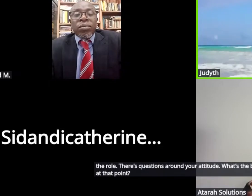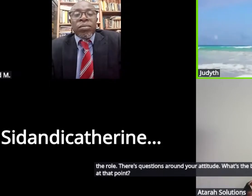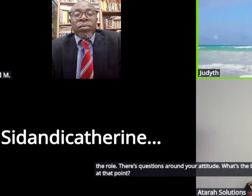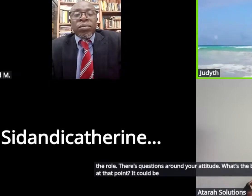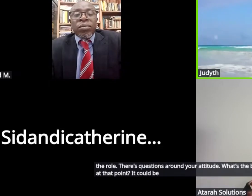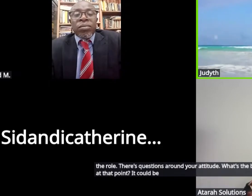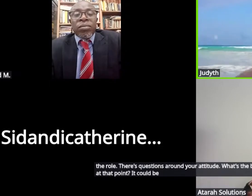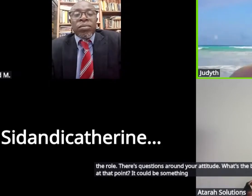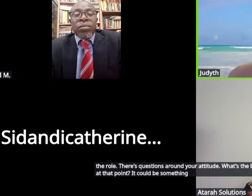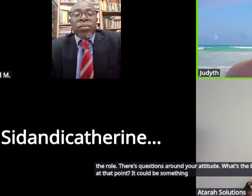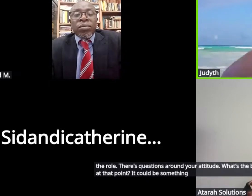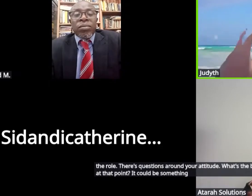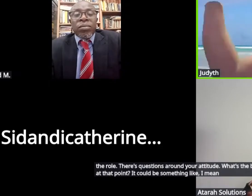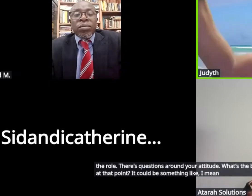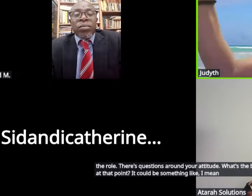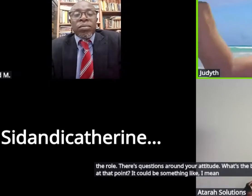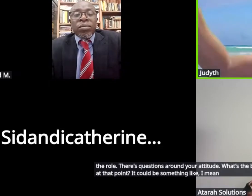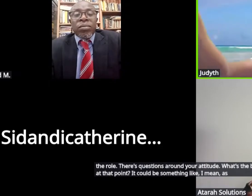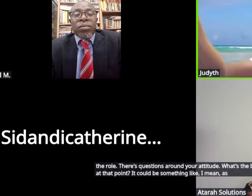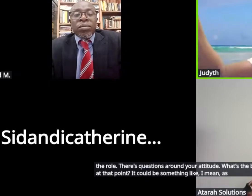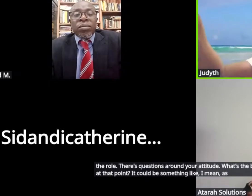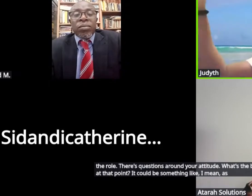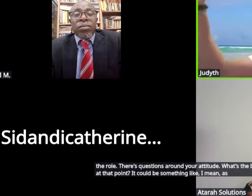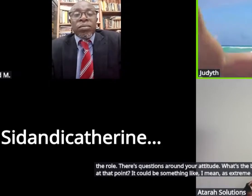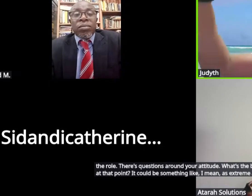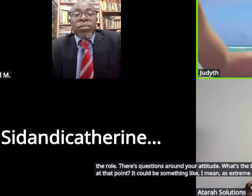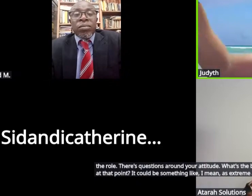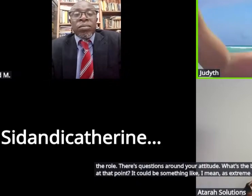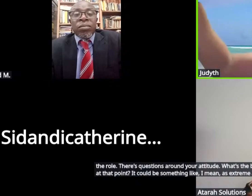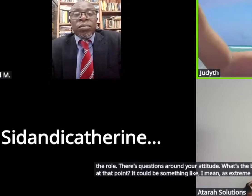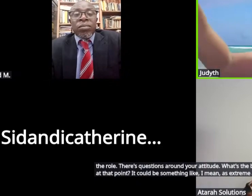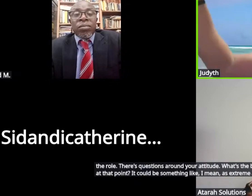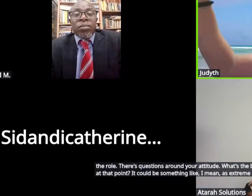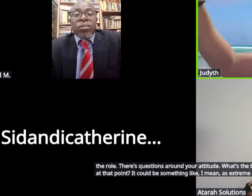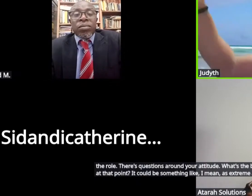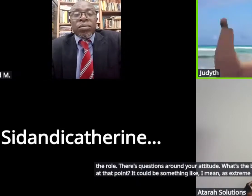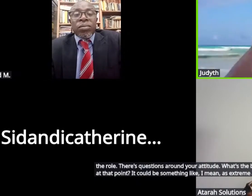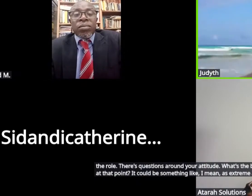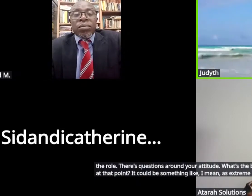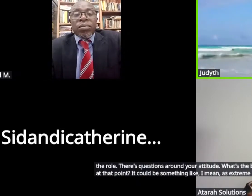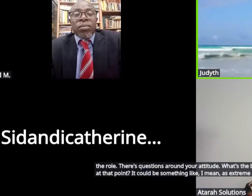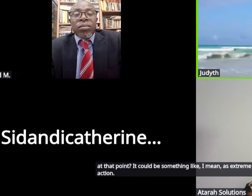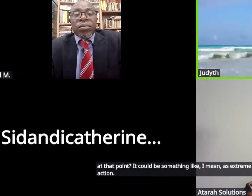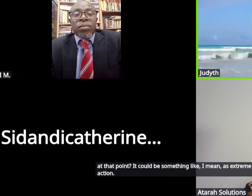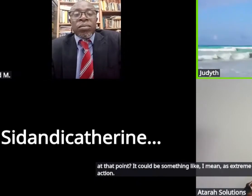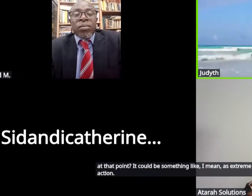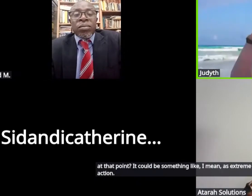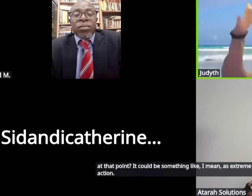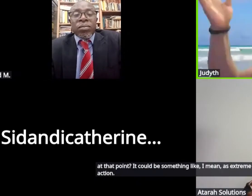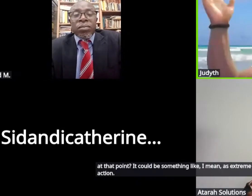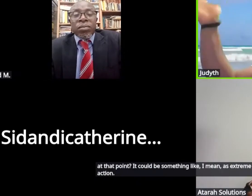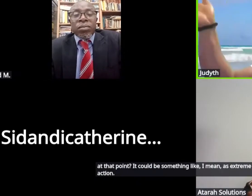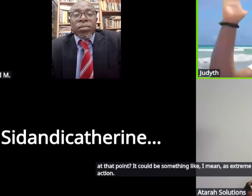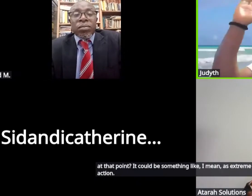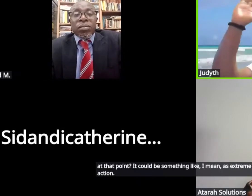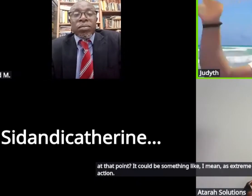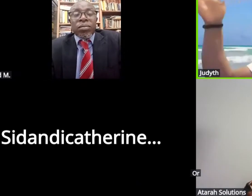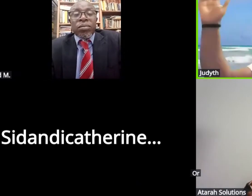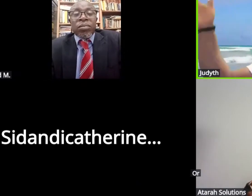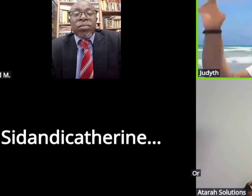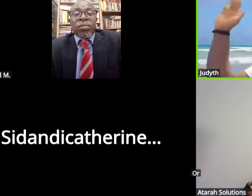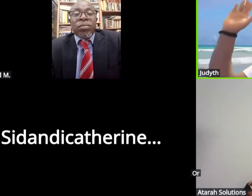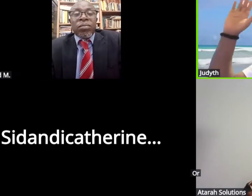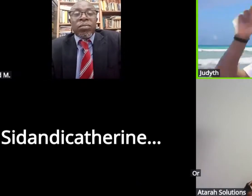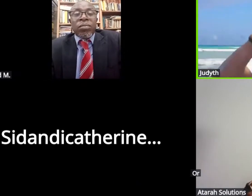like, as extreme as a disciplinary, as extreme as disciplinary action, or a